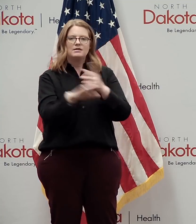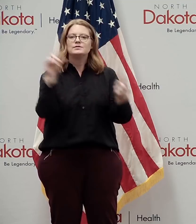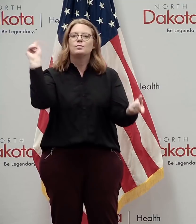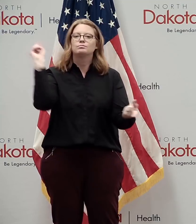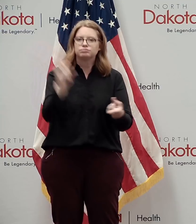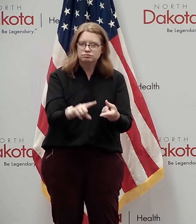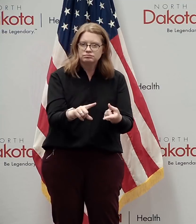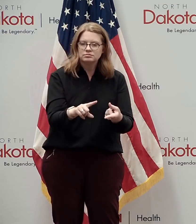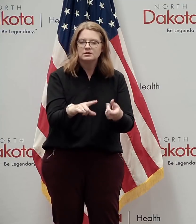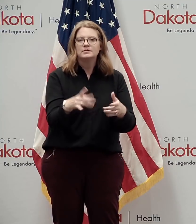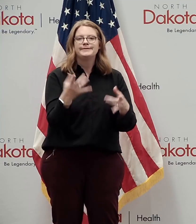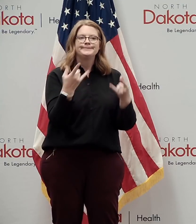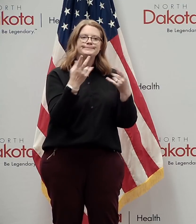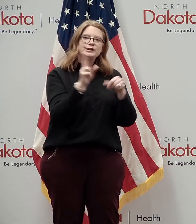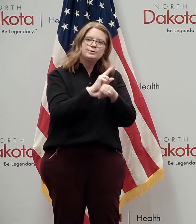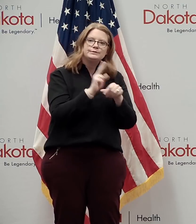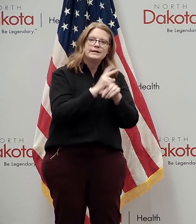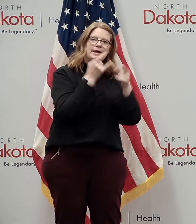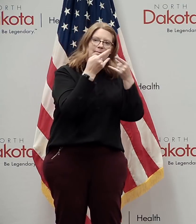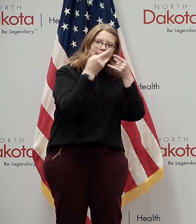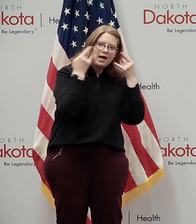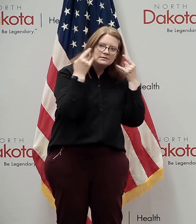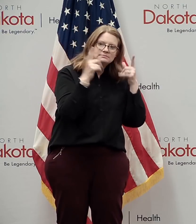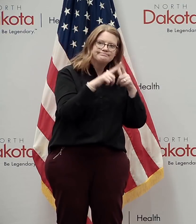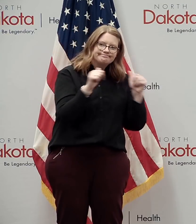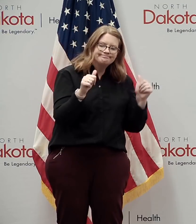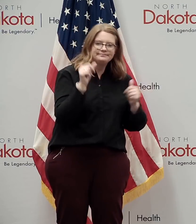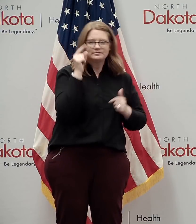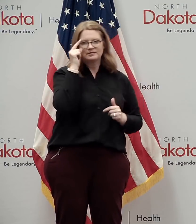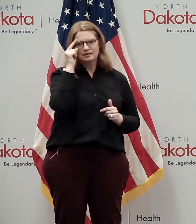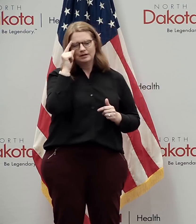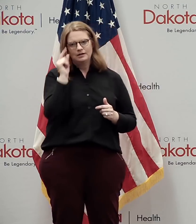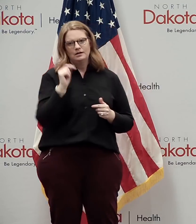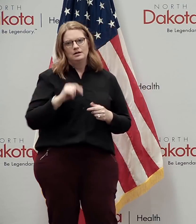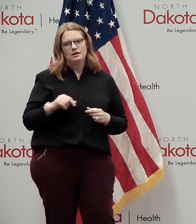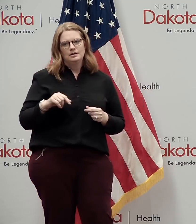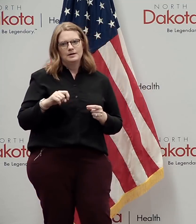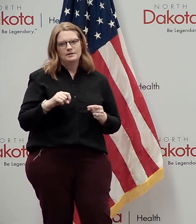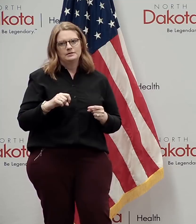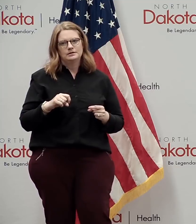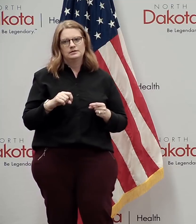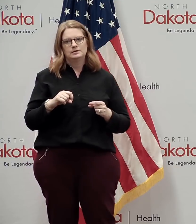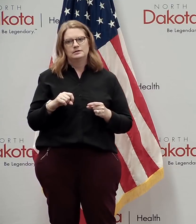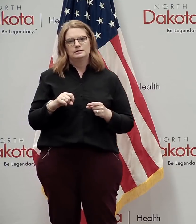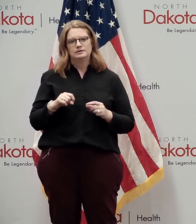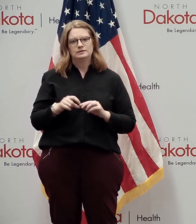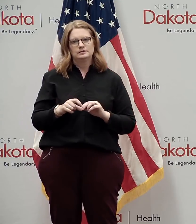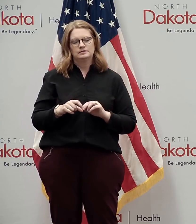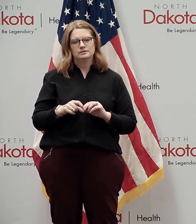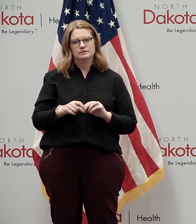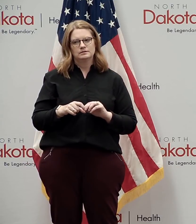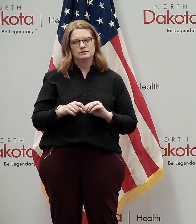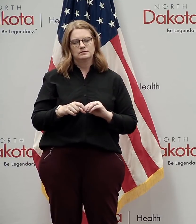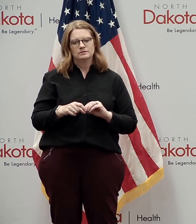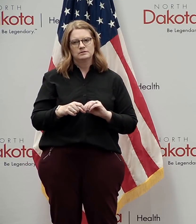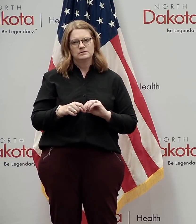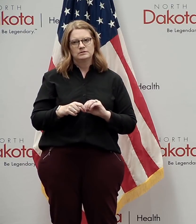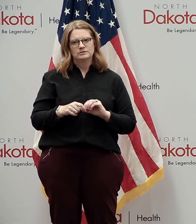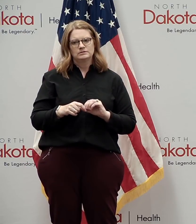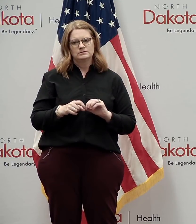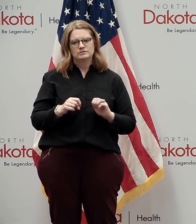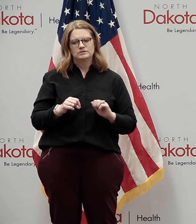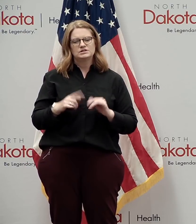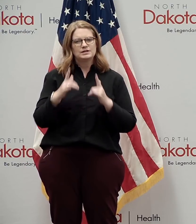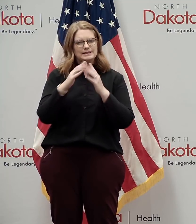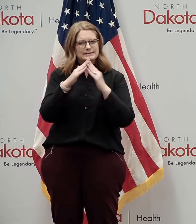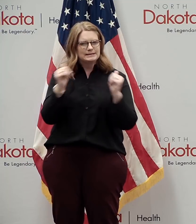the mask policy and other things that the board will be talking about. So what has the system and the state board done to try to help the students and the faculty and staff on the